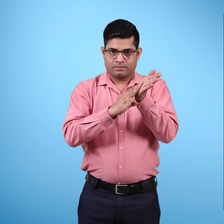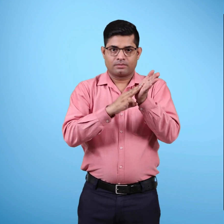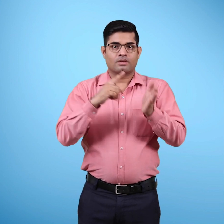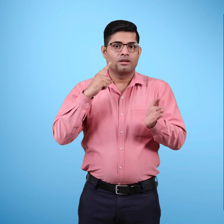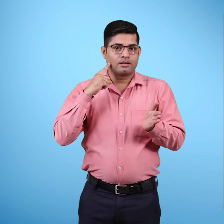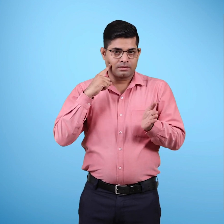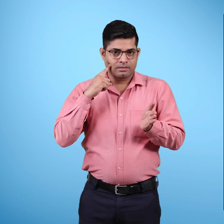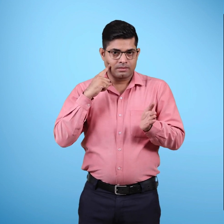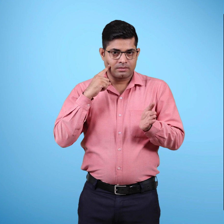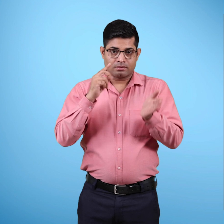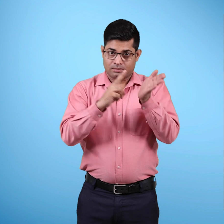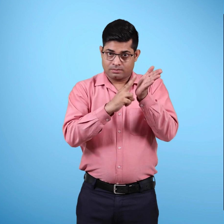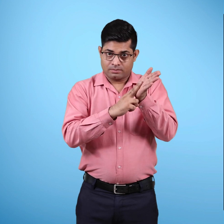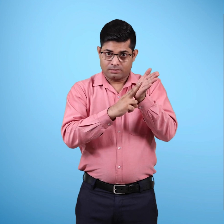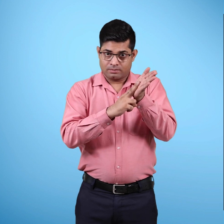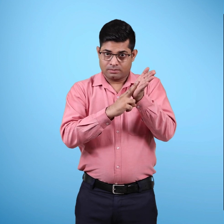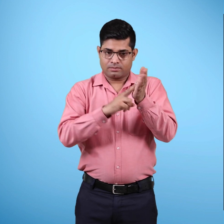and minerals from the soil,